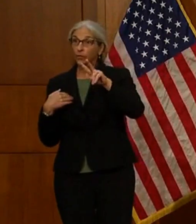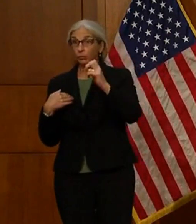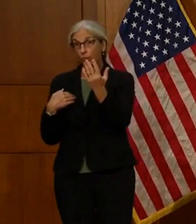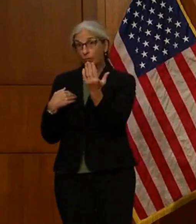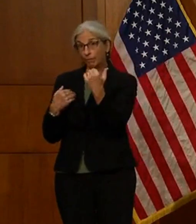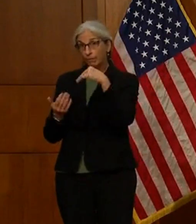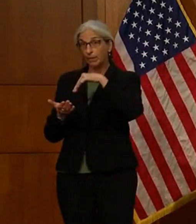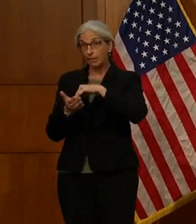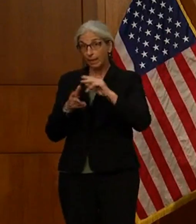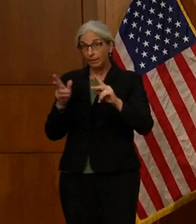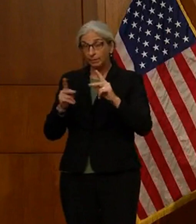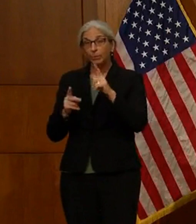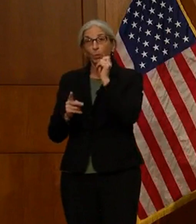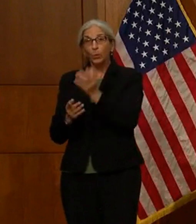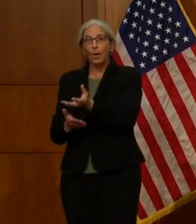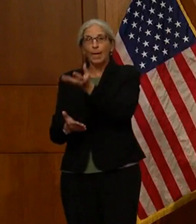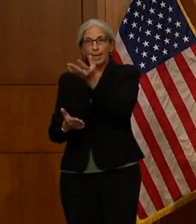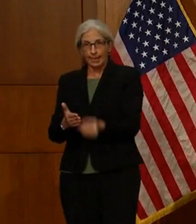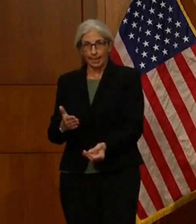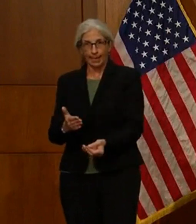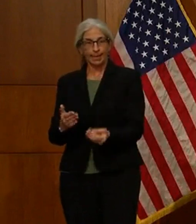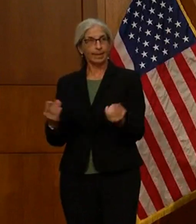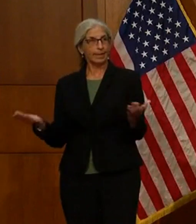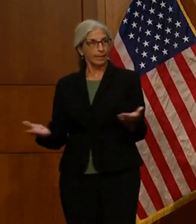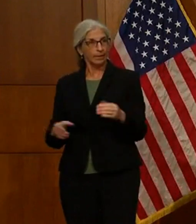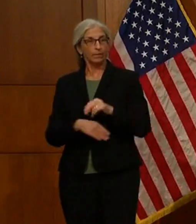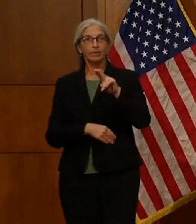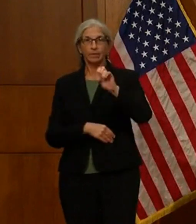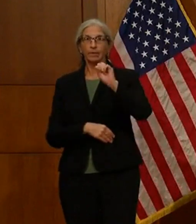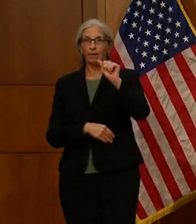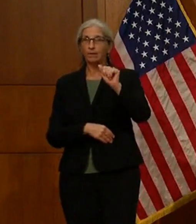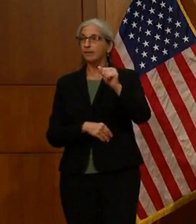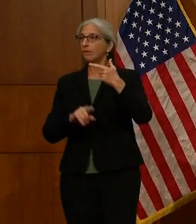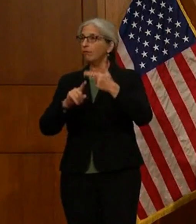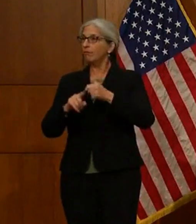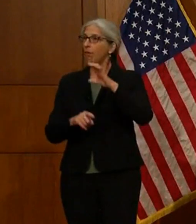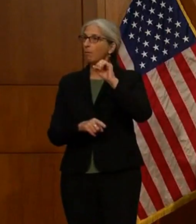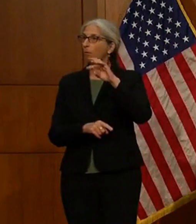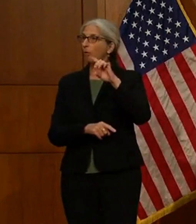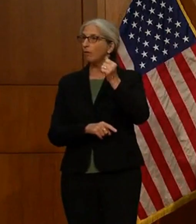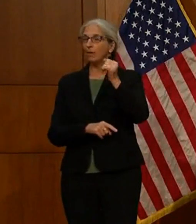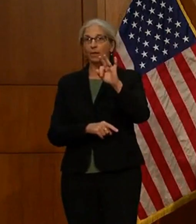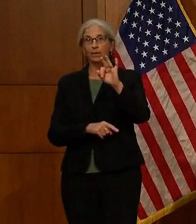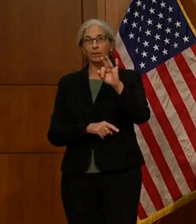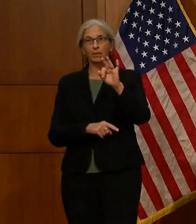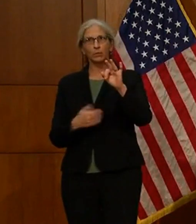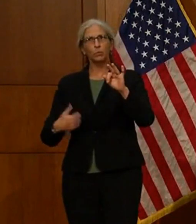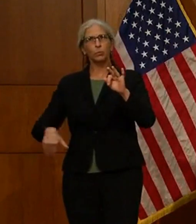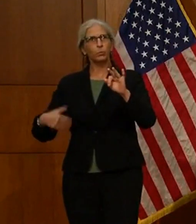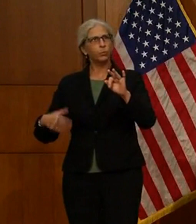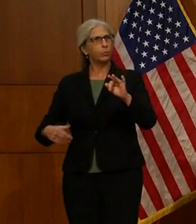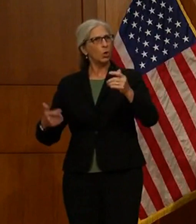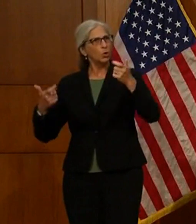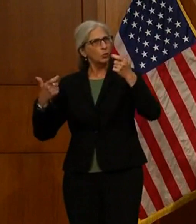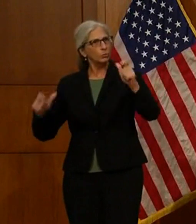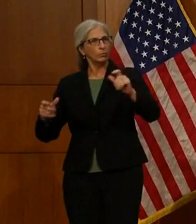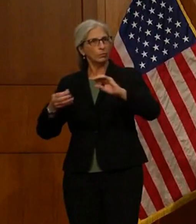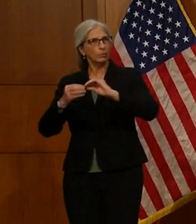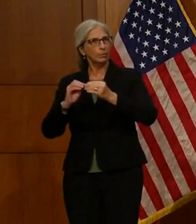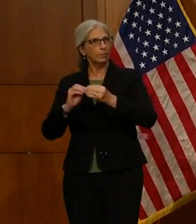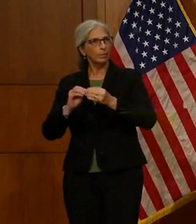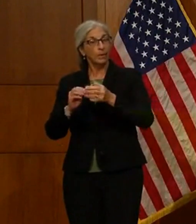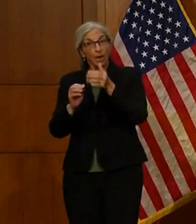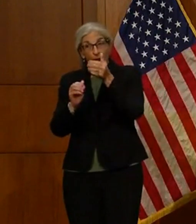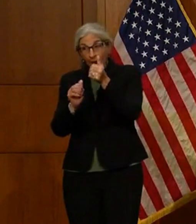215,000 people that have died in this country from COVID-19, and that is a lot of people, and every one of those